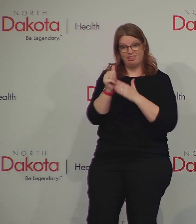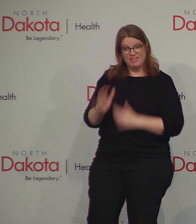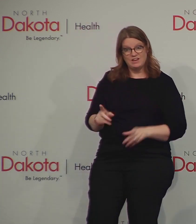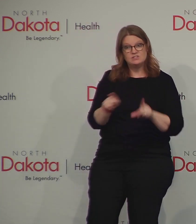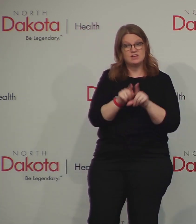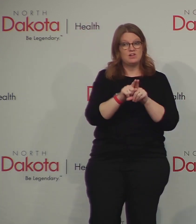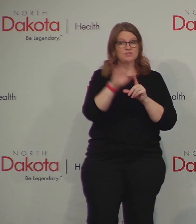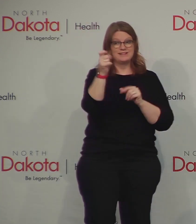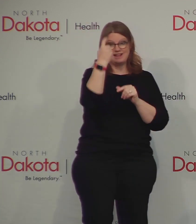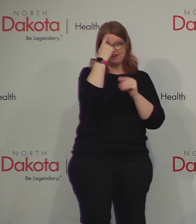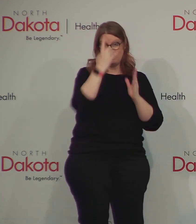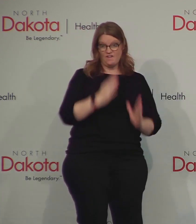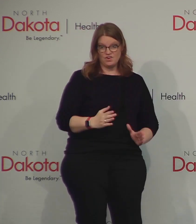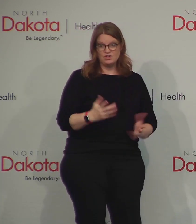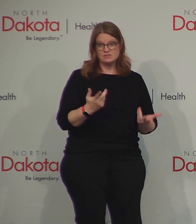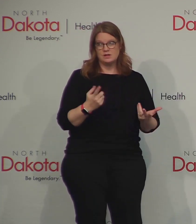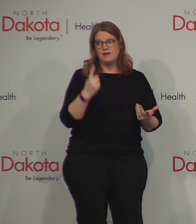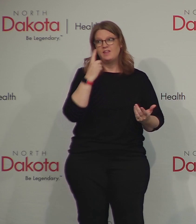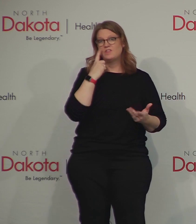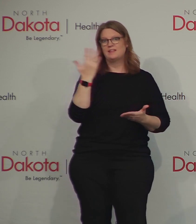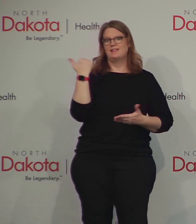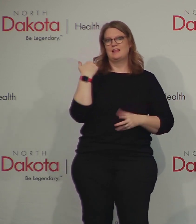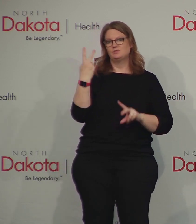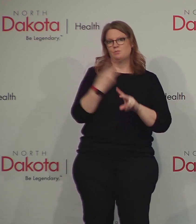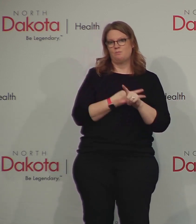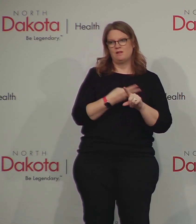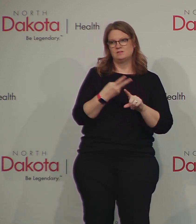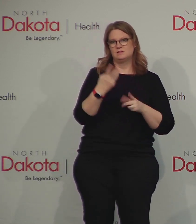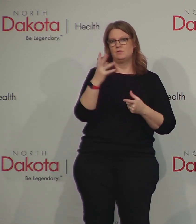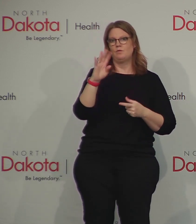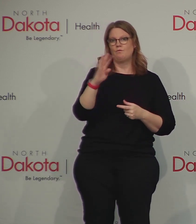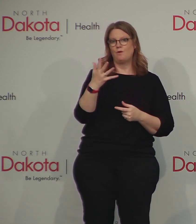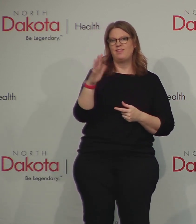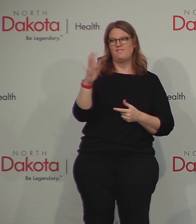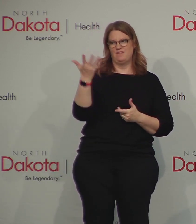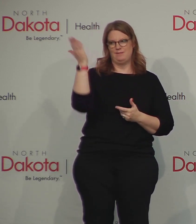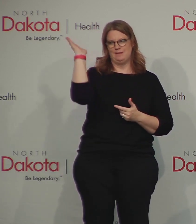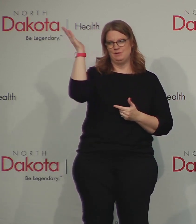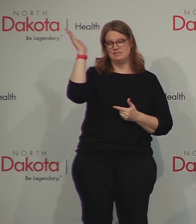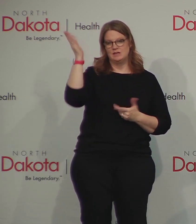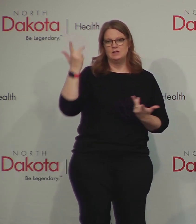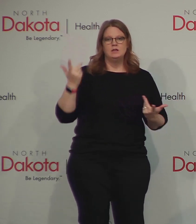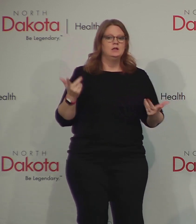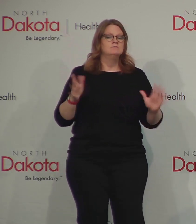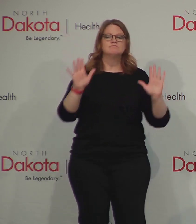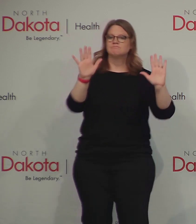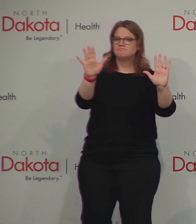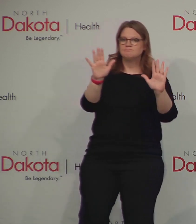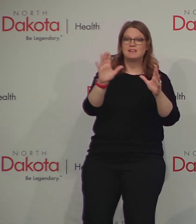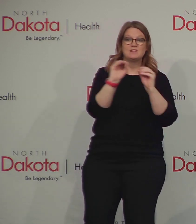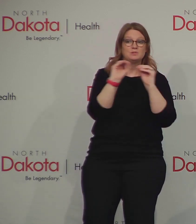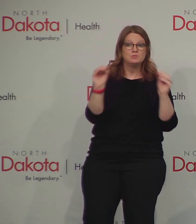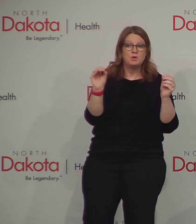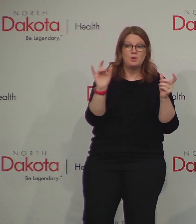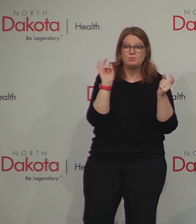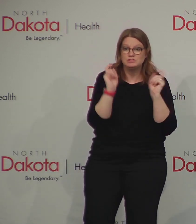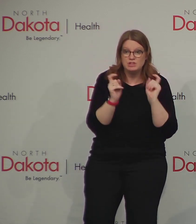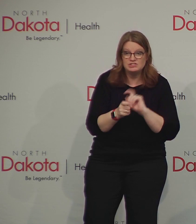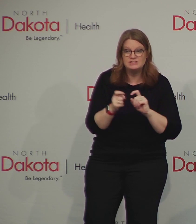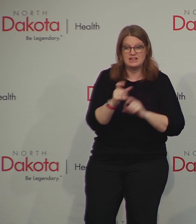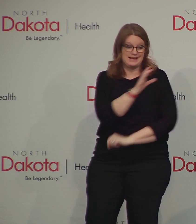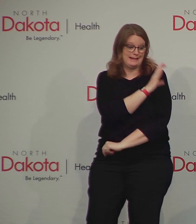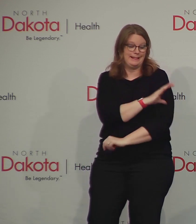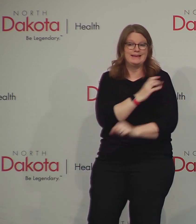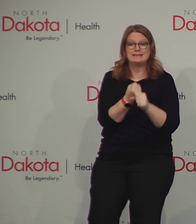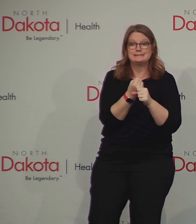the fourth or fifth presentation I've had in the last 2 months, highlighting the fact that there was absolutely no changes on clinical safety. In